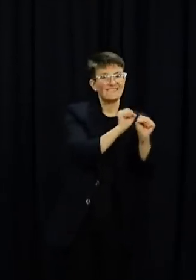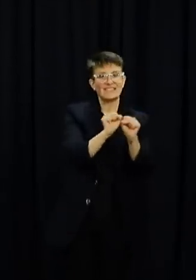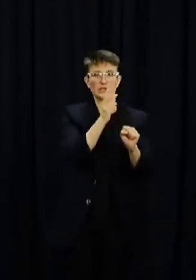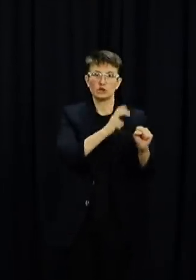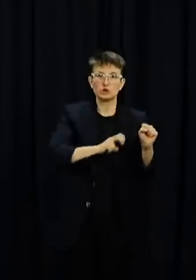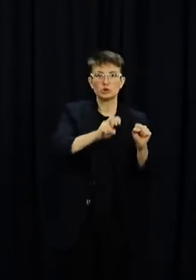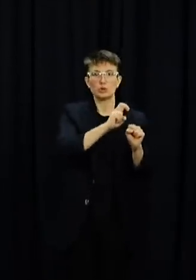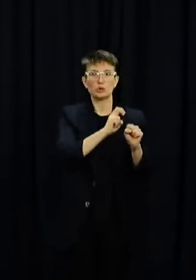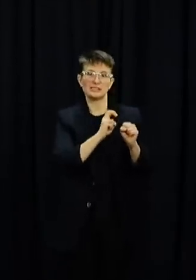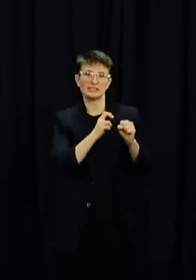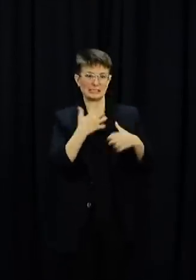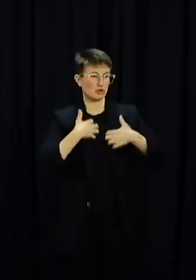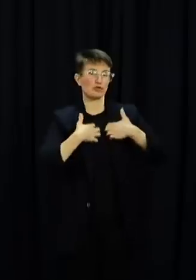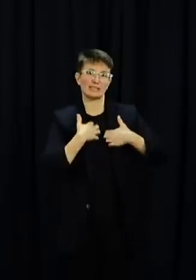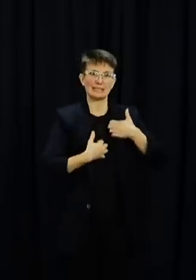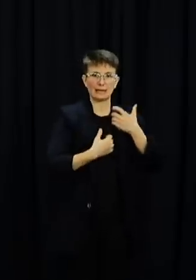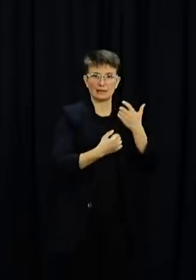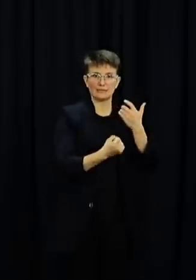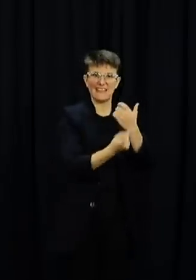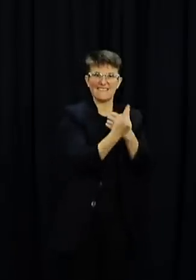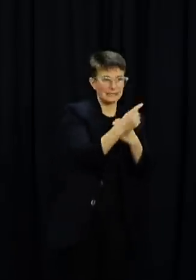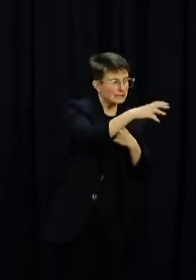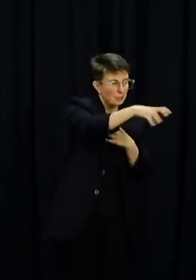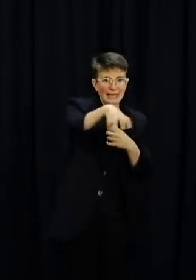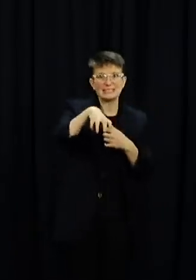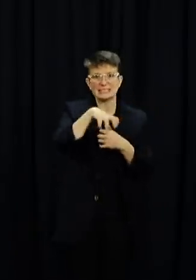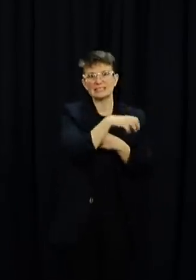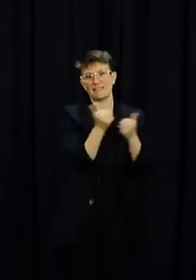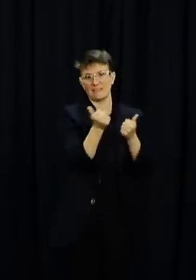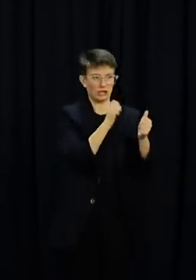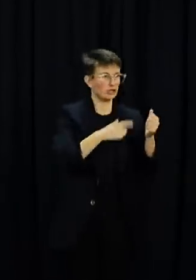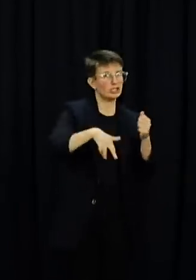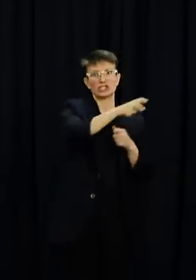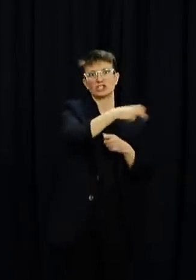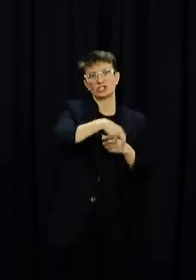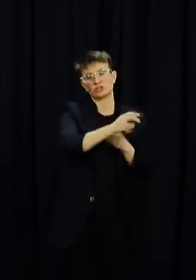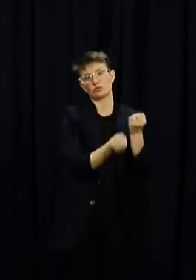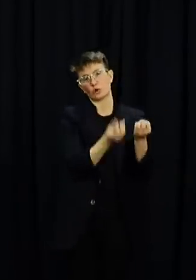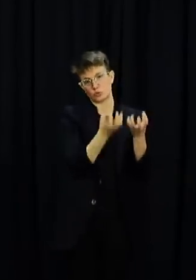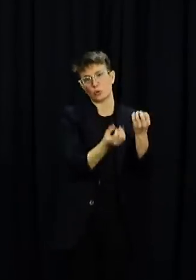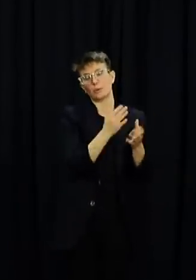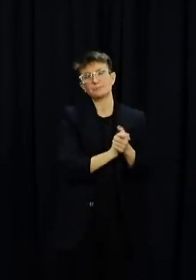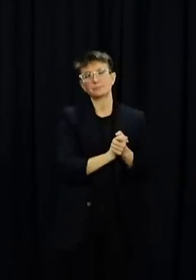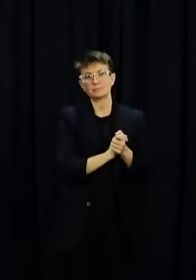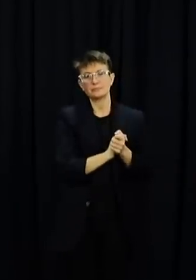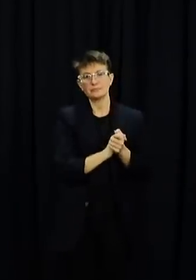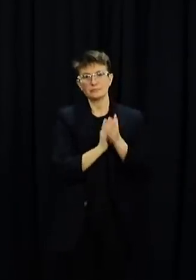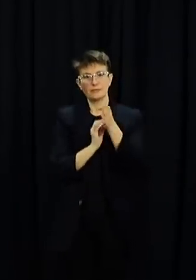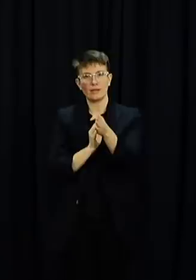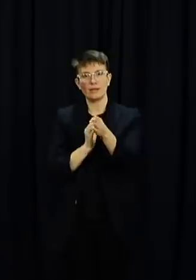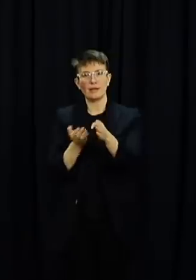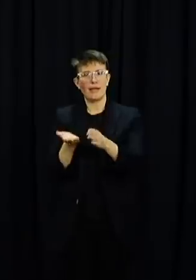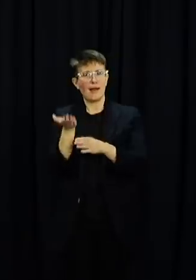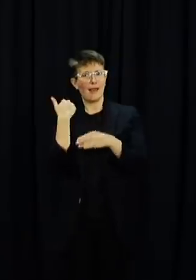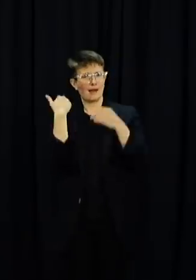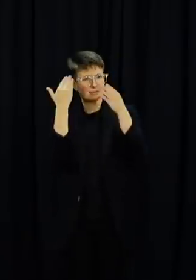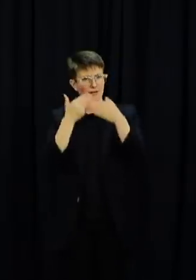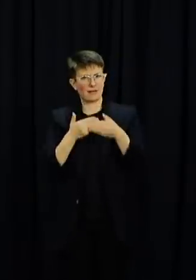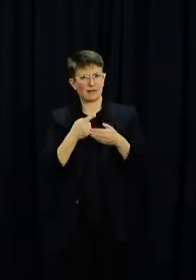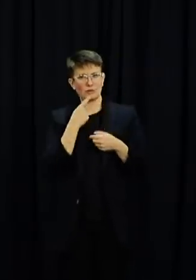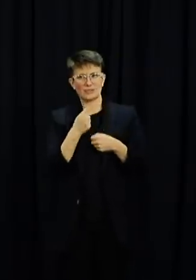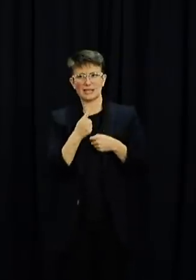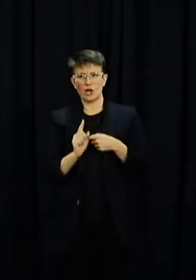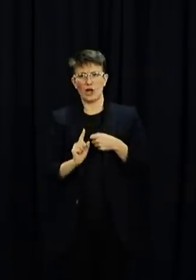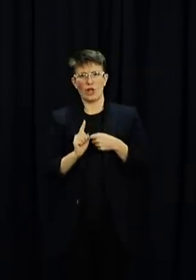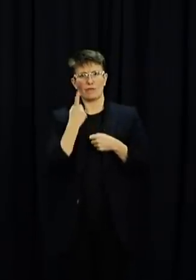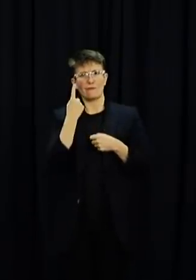tourist venues there. We are getting further information about that, and we'll release that as soon as we have it. And last night that the first positive test was the day before yesterday?